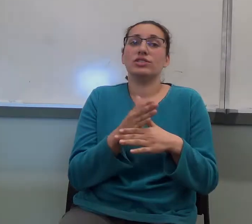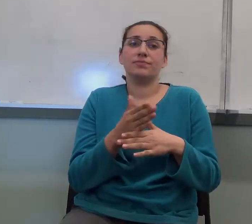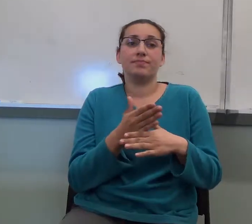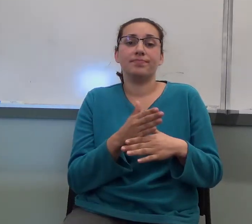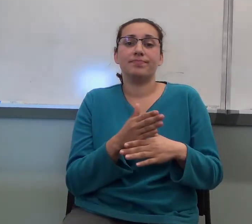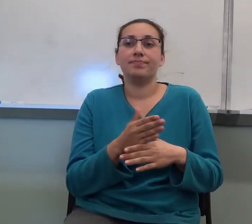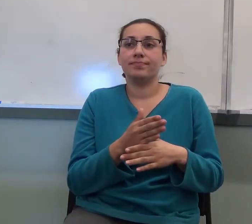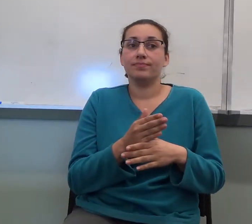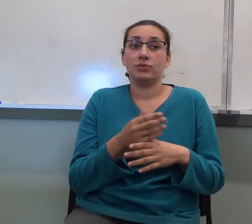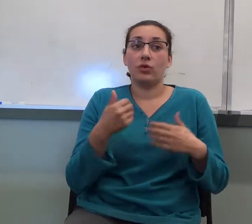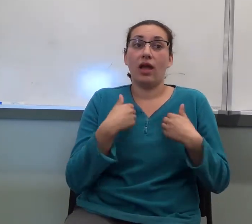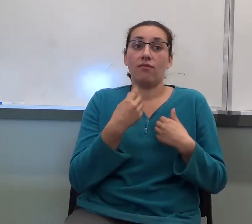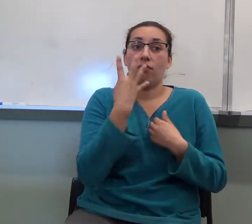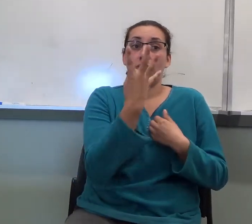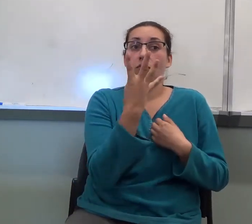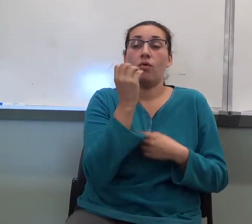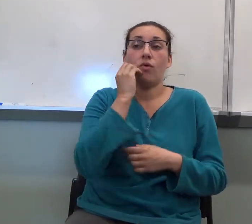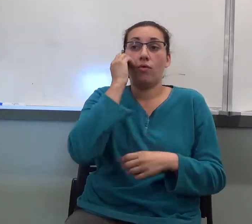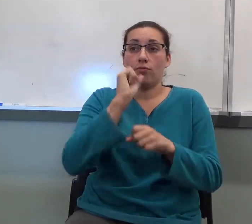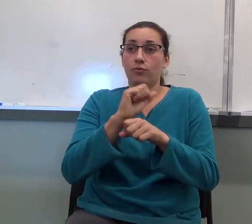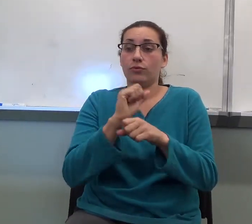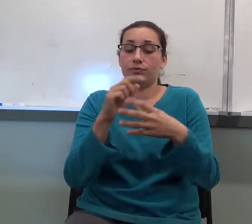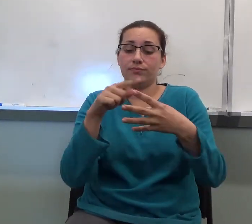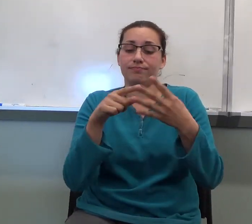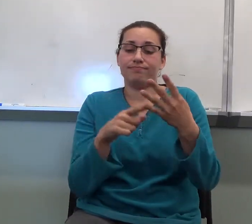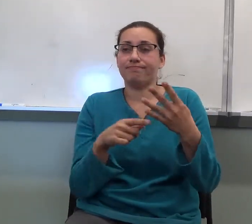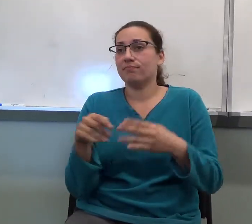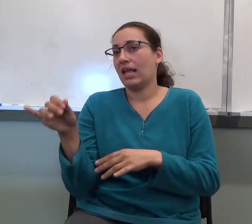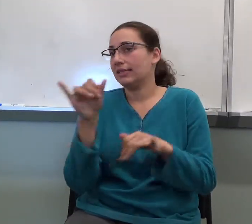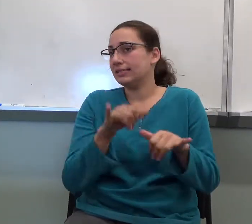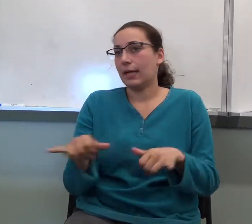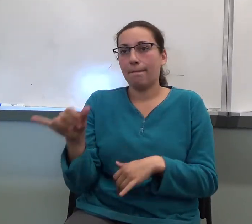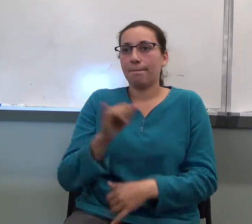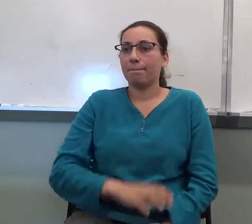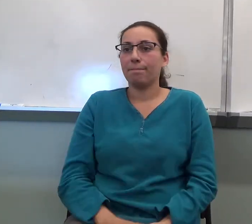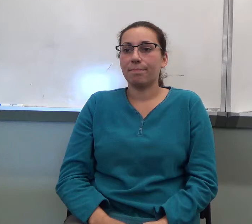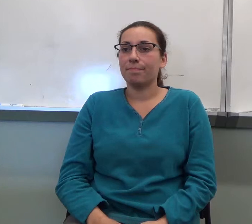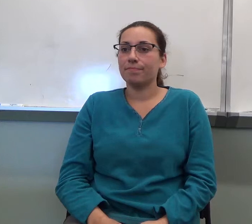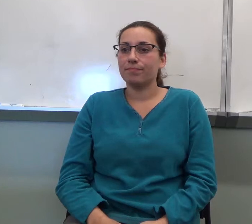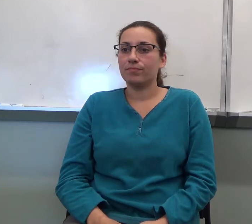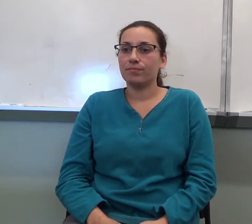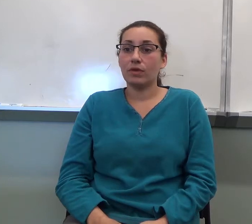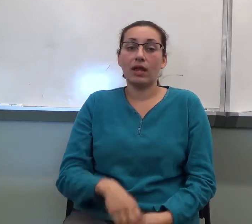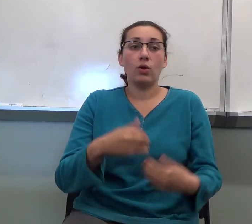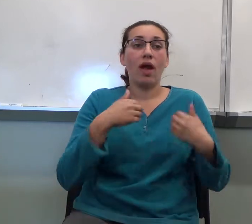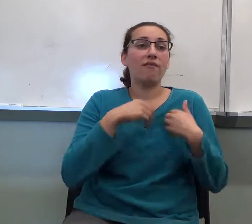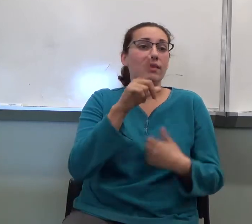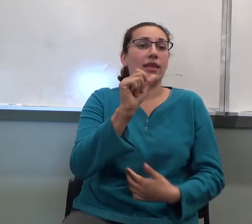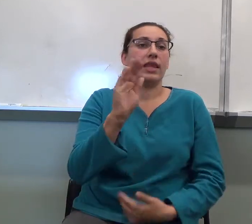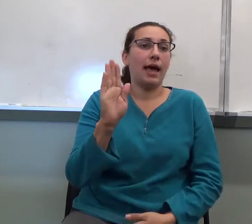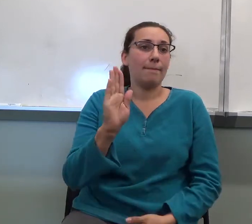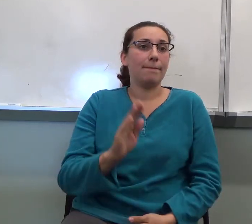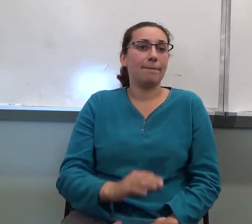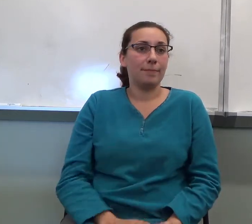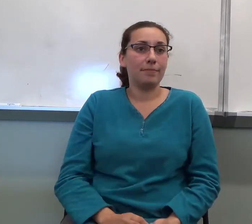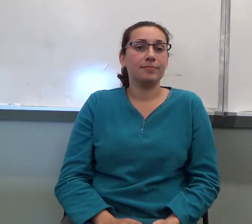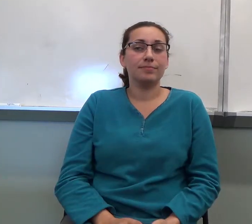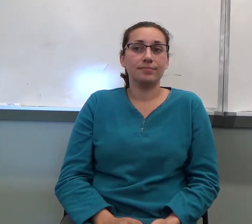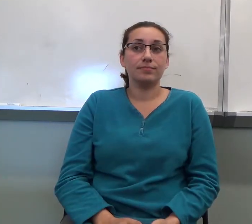You got 4 homeworks, same thing, and labs. Now, the first thing to